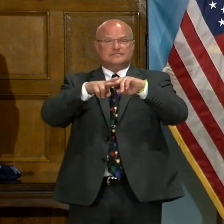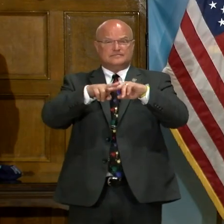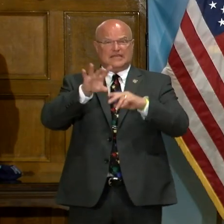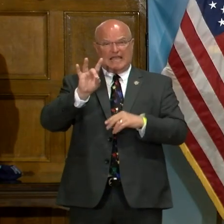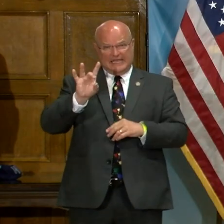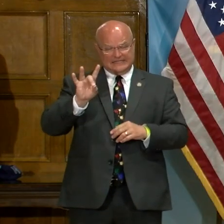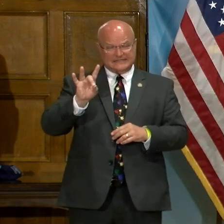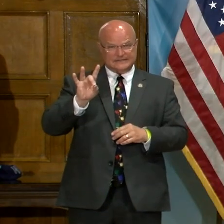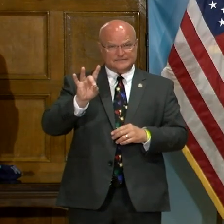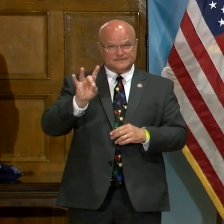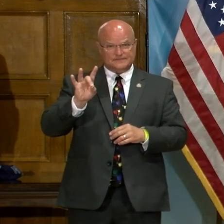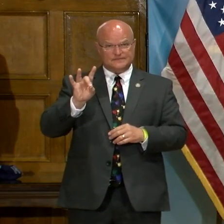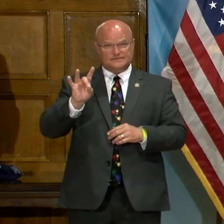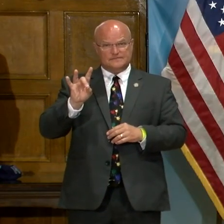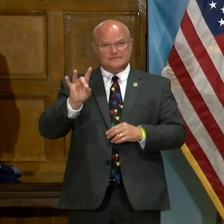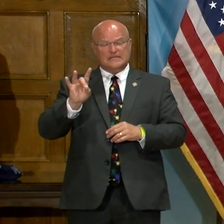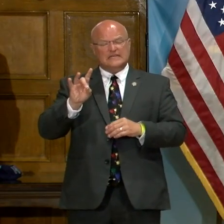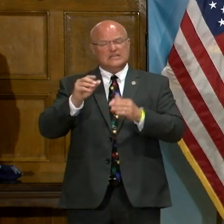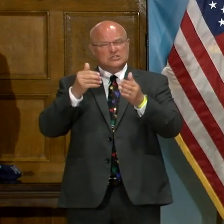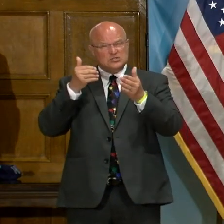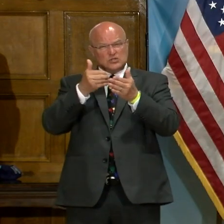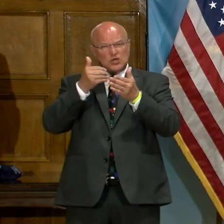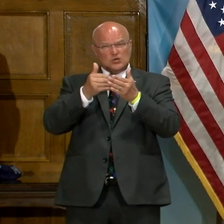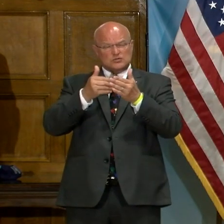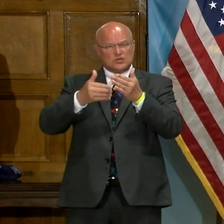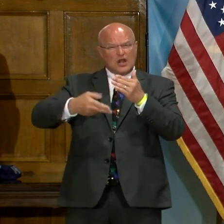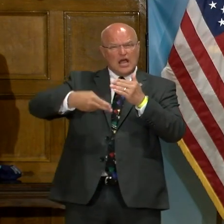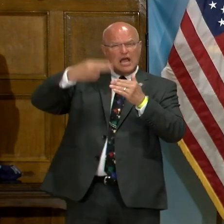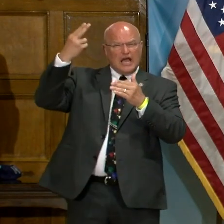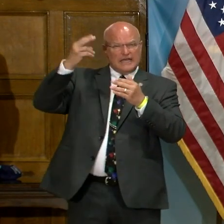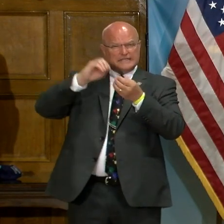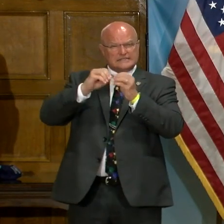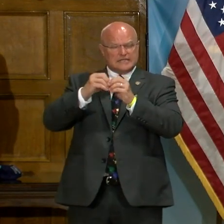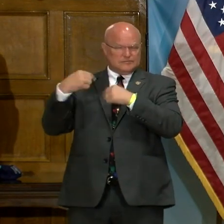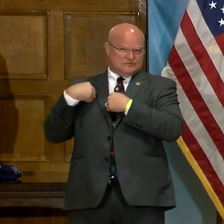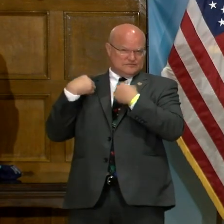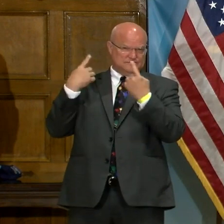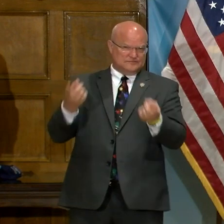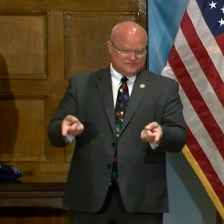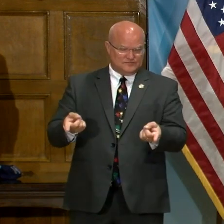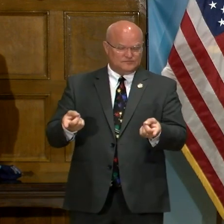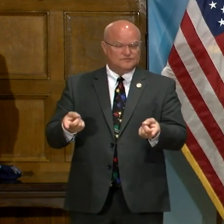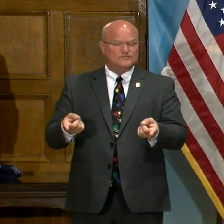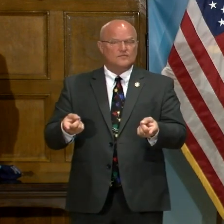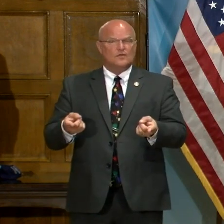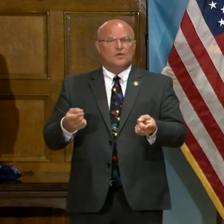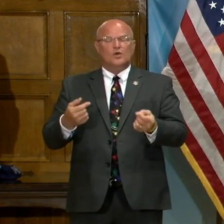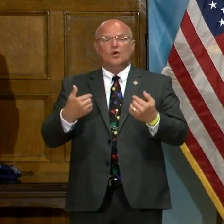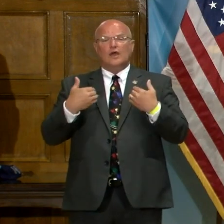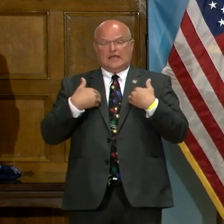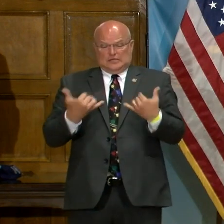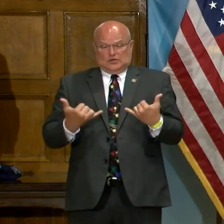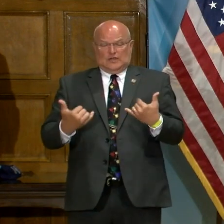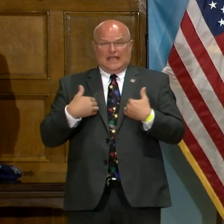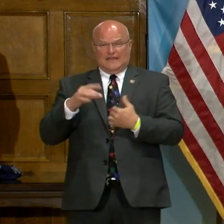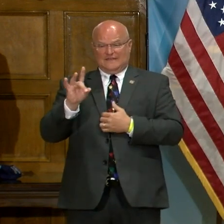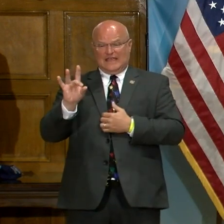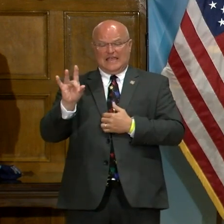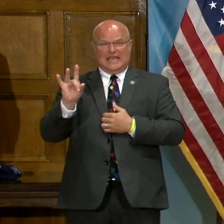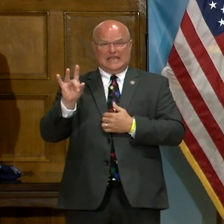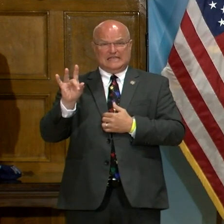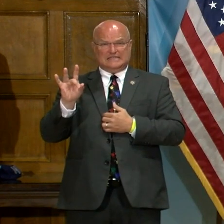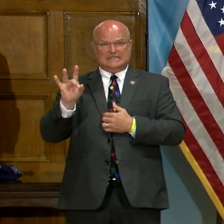8 from yesterday. That is close to our highest ever, very close. We have currently